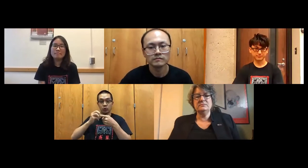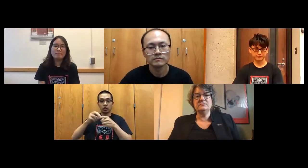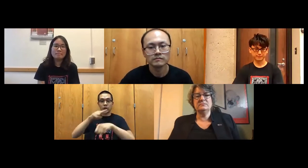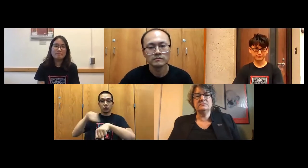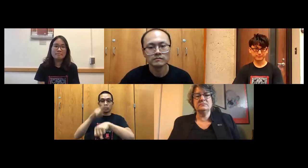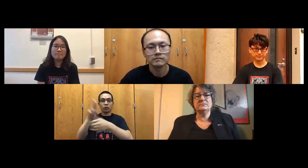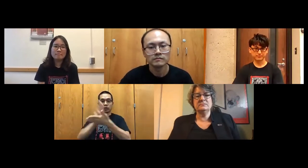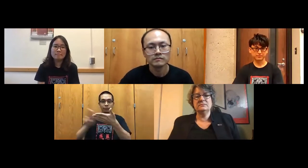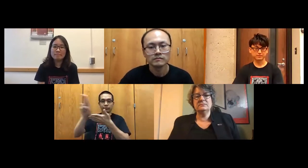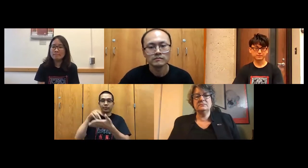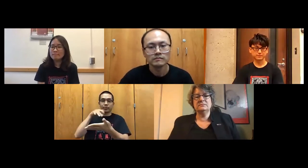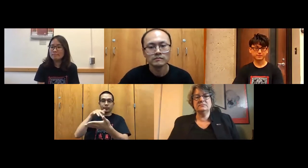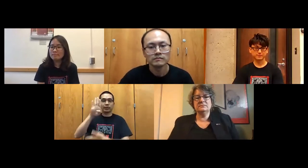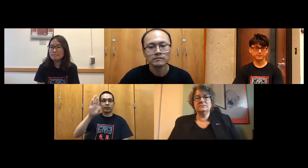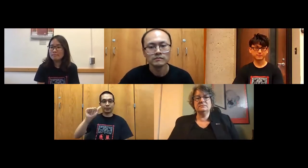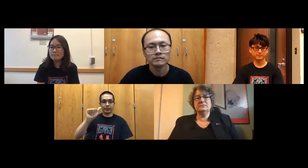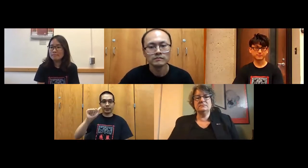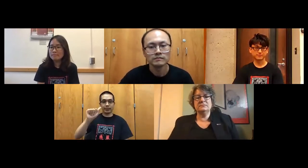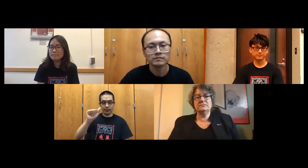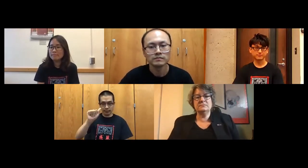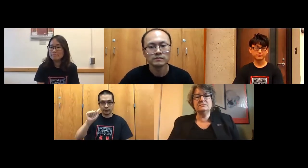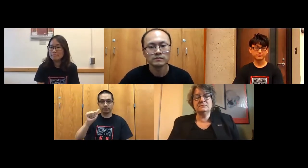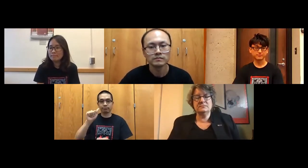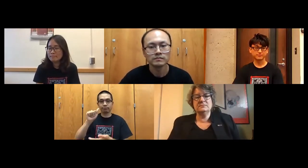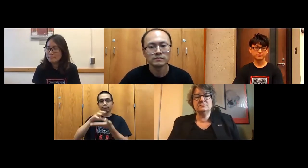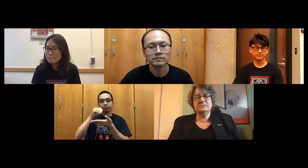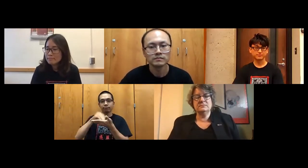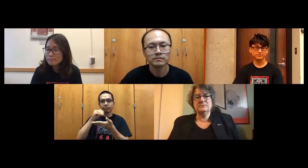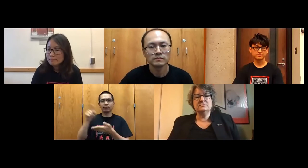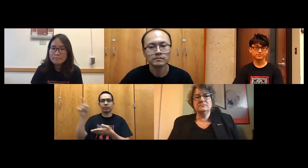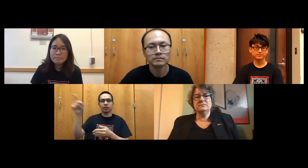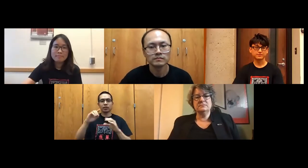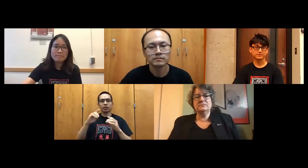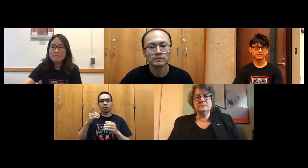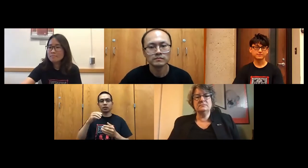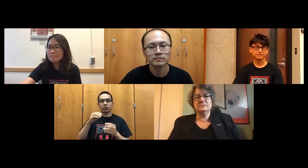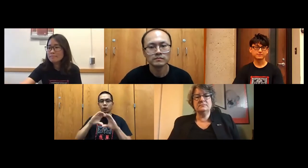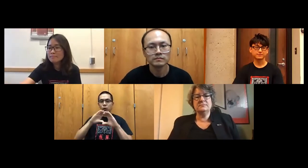So at Zhengzhou, normal university, I received my BA.